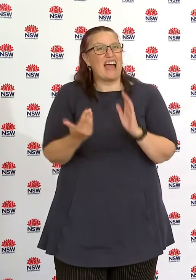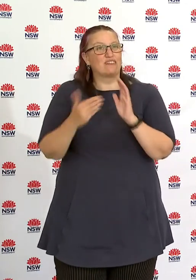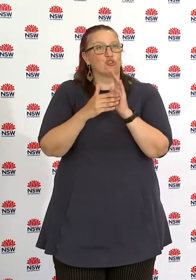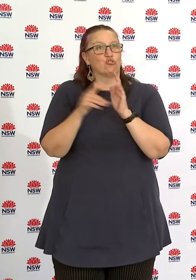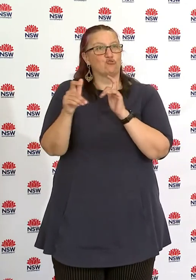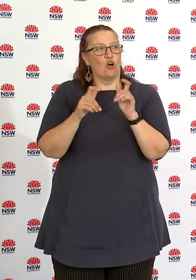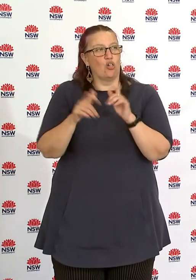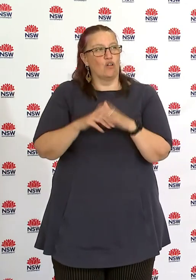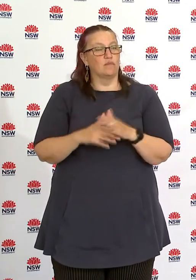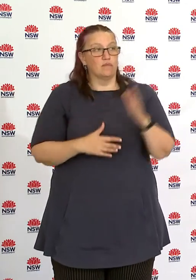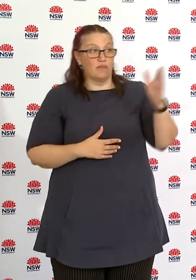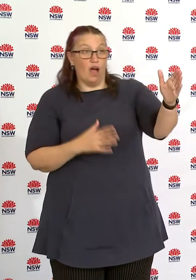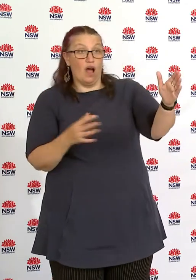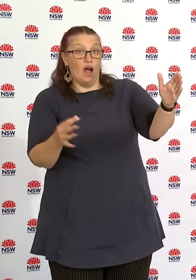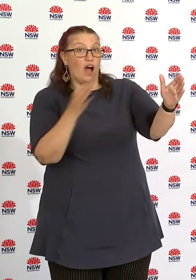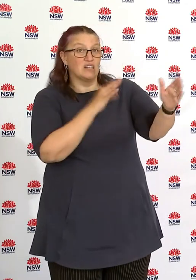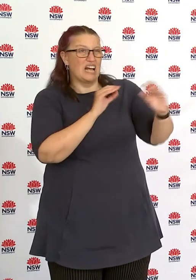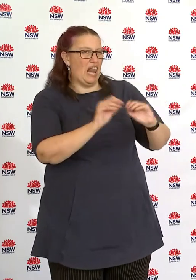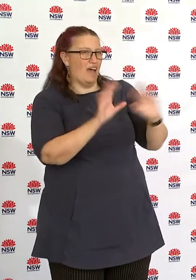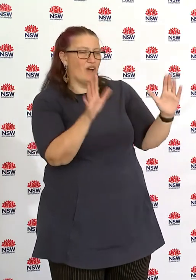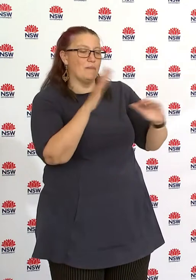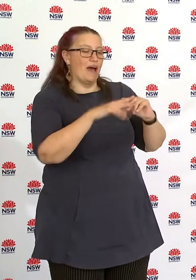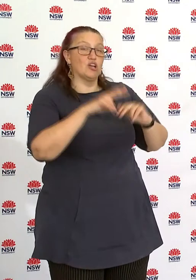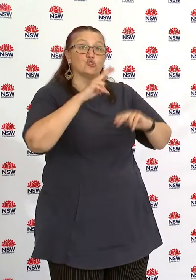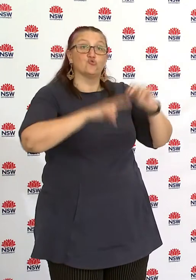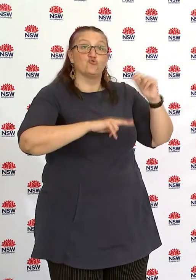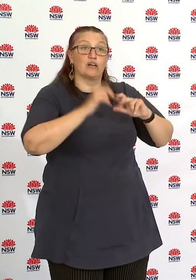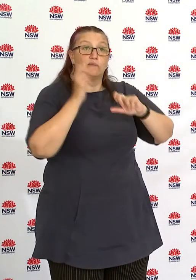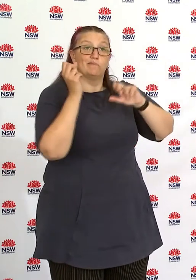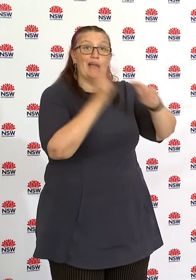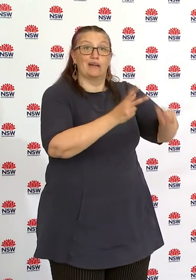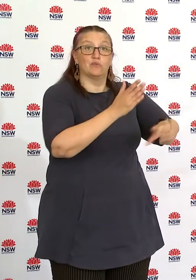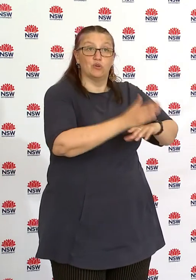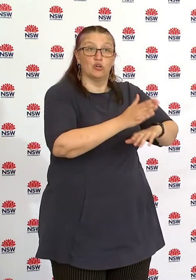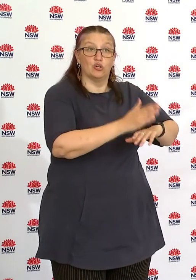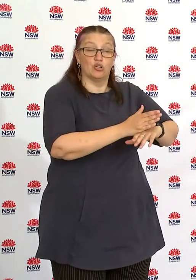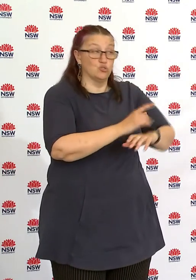so